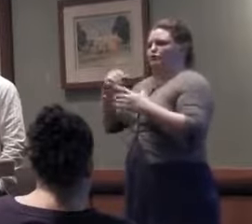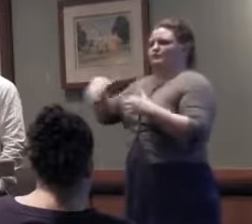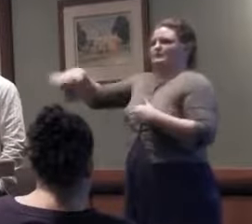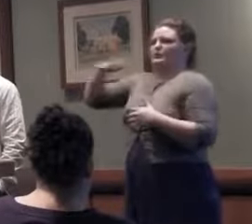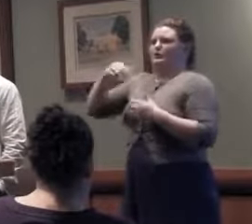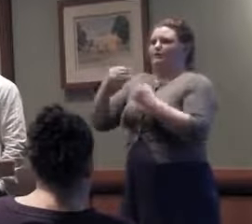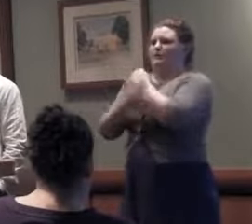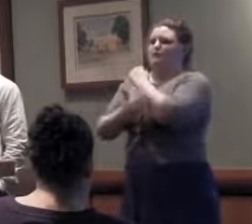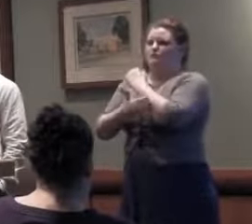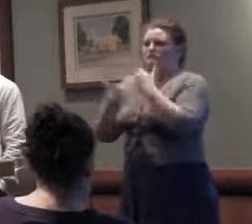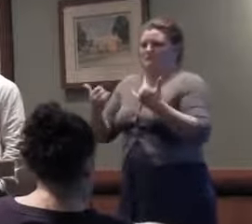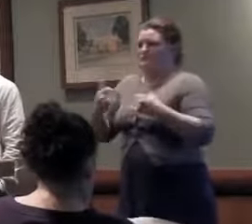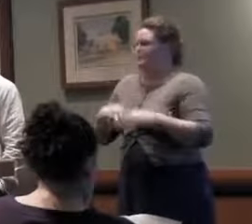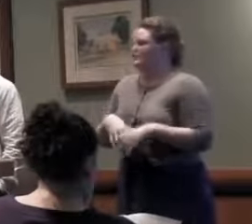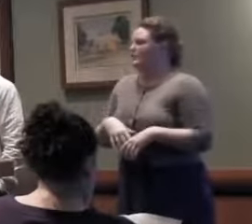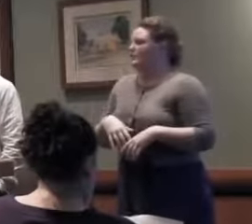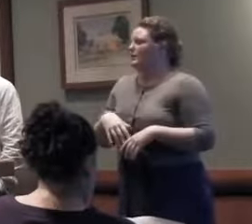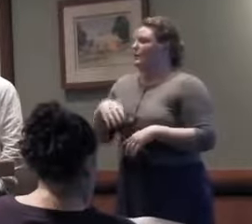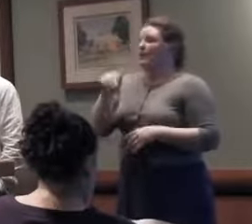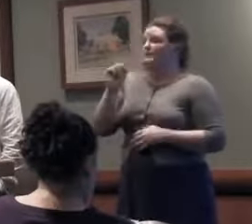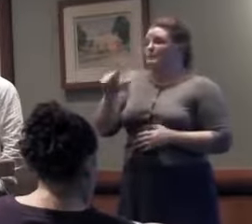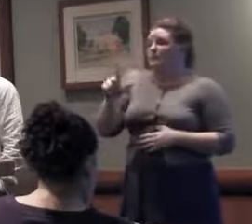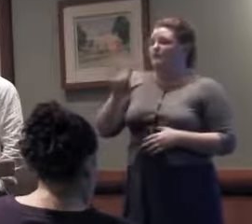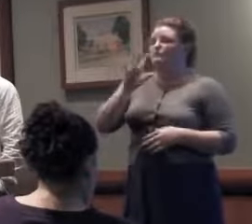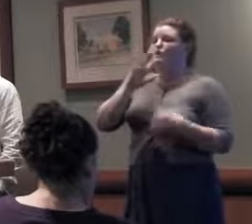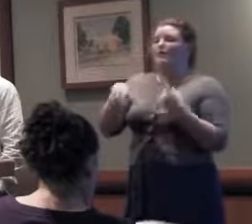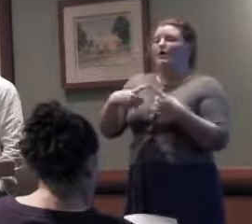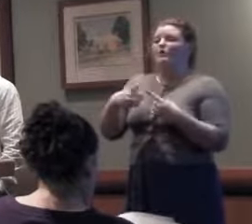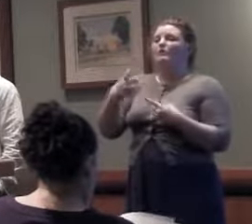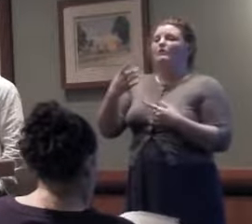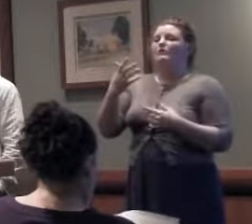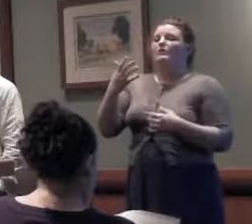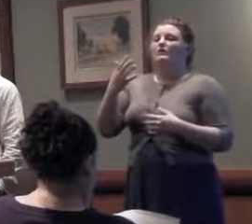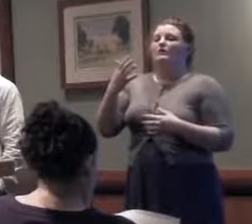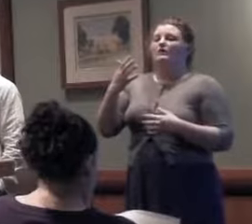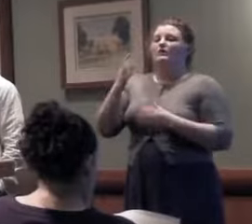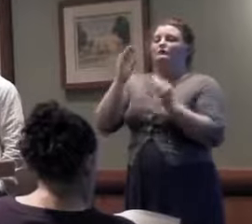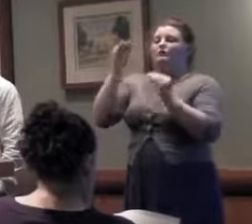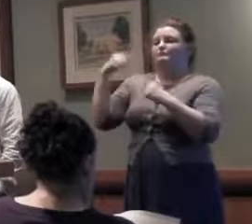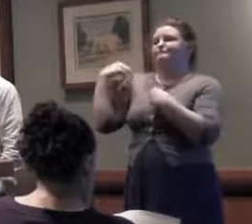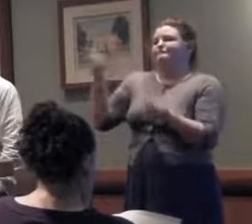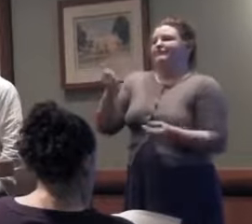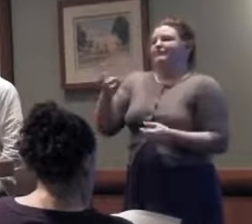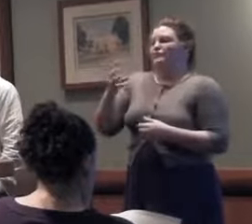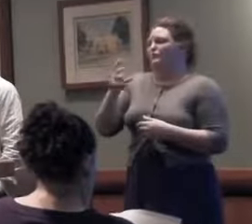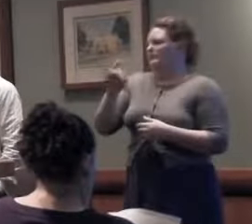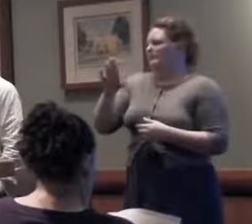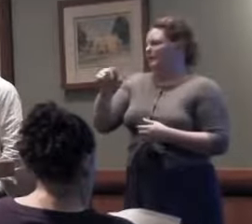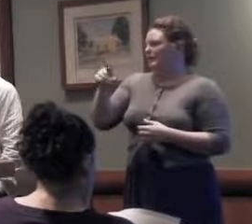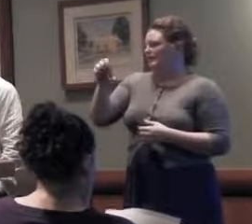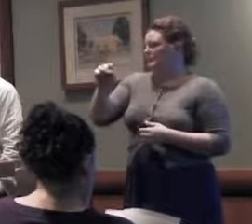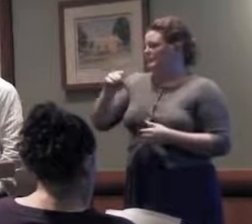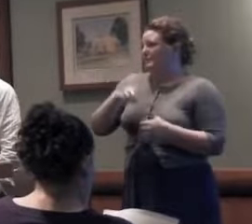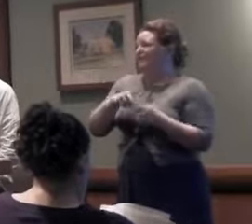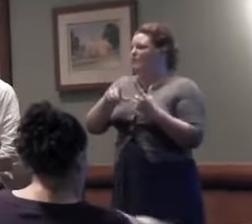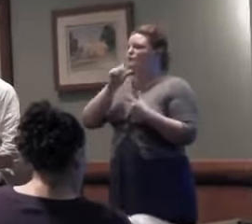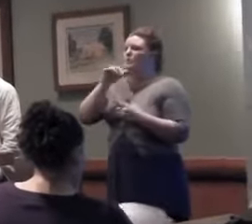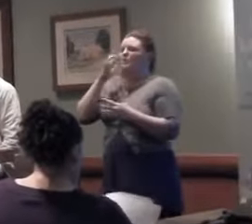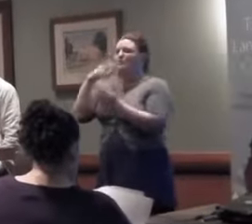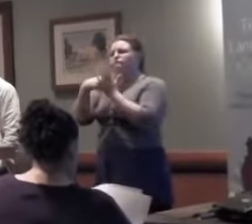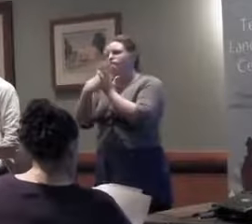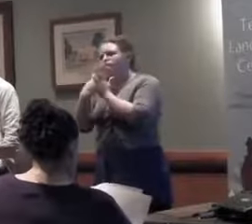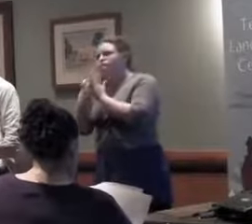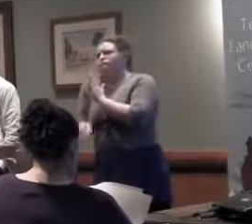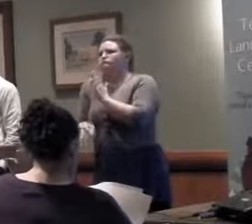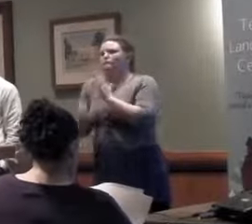country. So ASL, we'll talk a little bit about instruction over the last few decades, but then we'll really dive